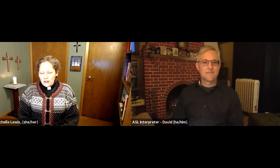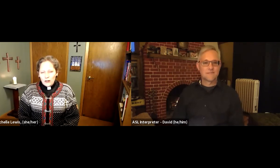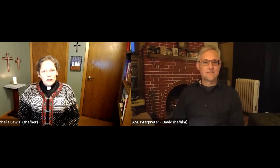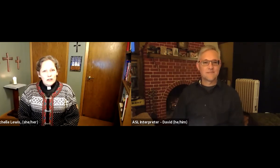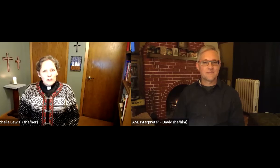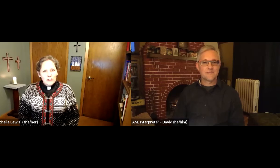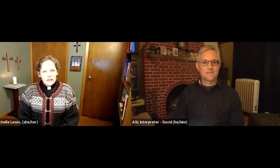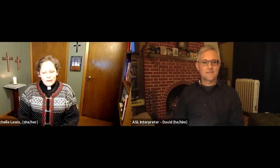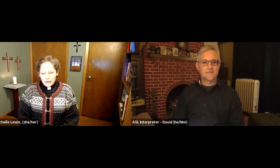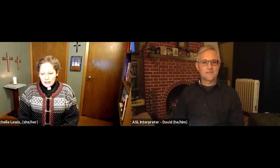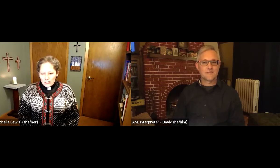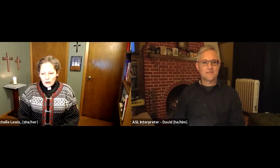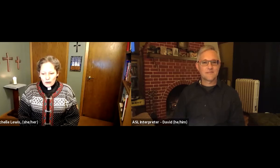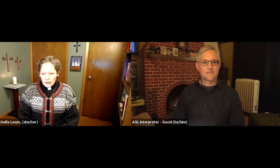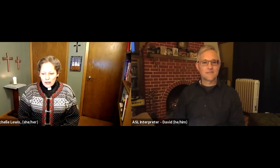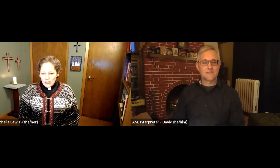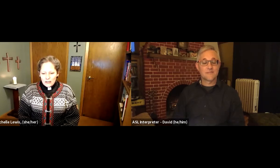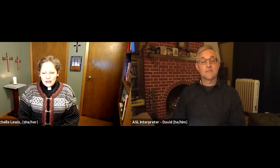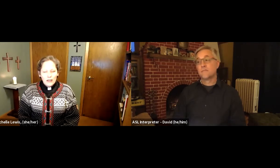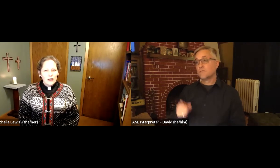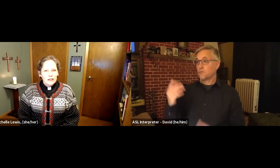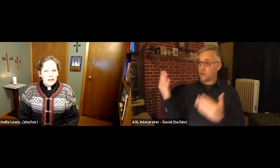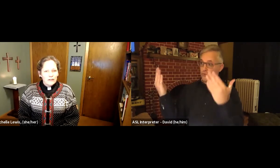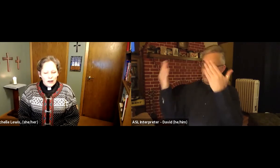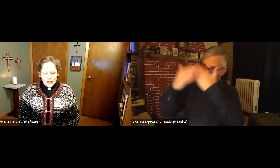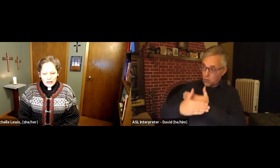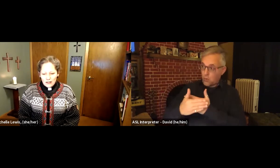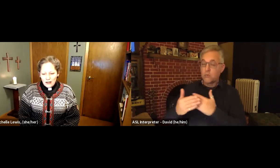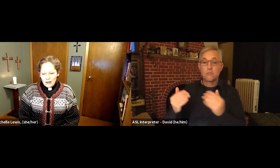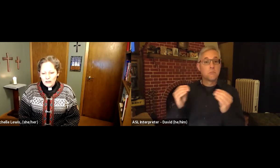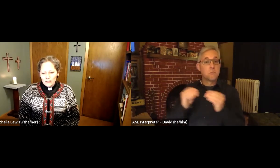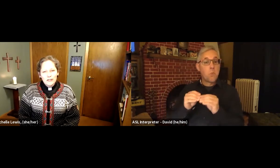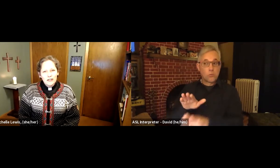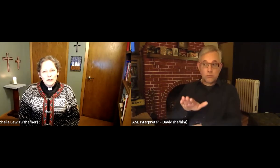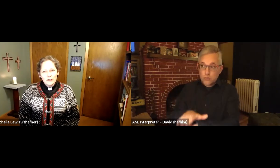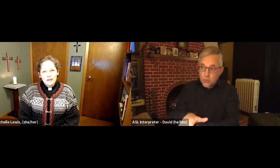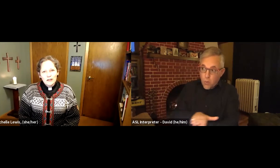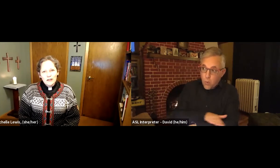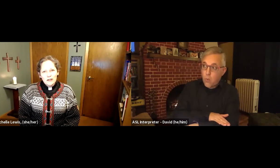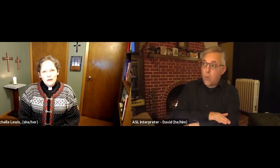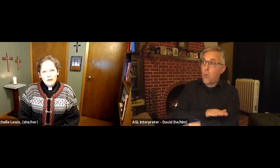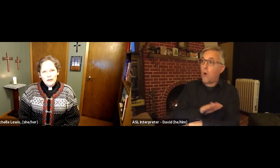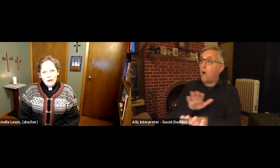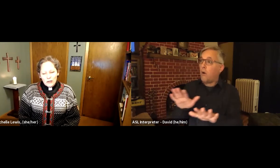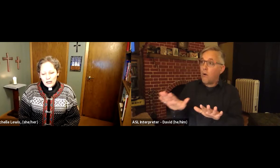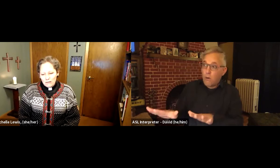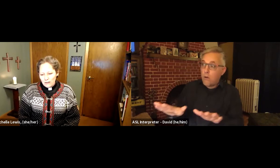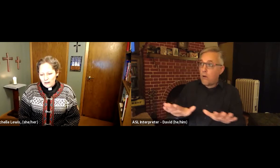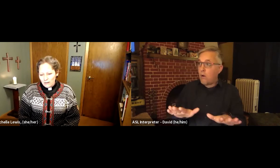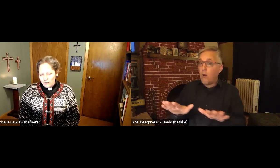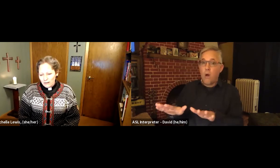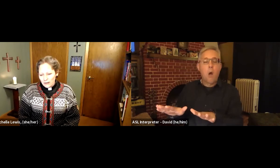The darkness and slower pace can give us time to sit with our